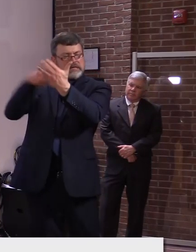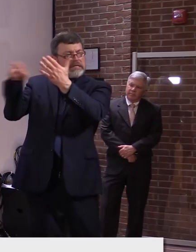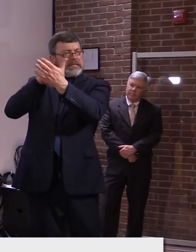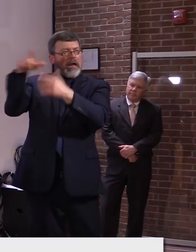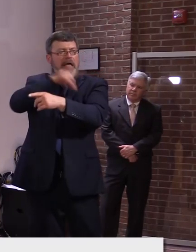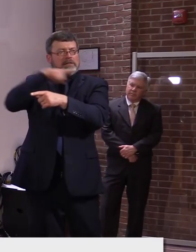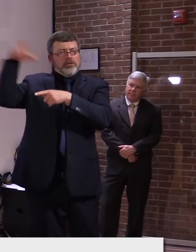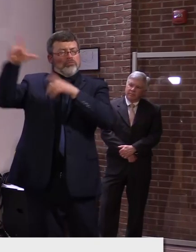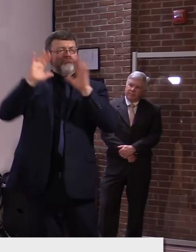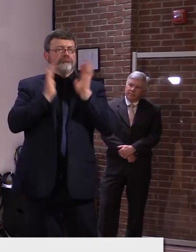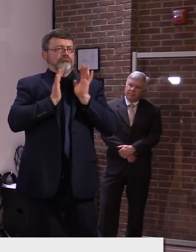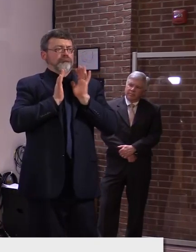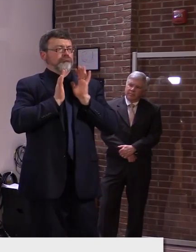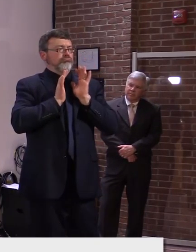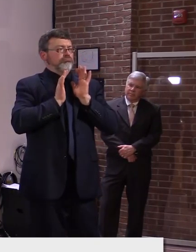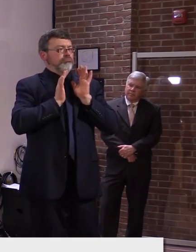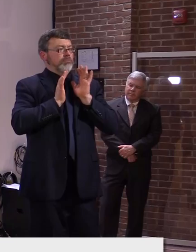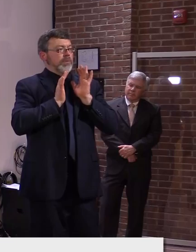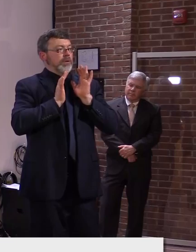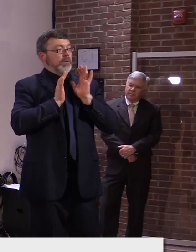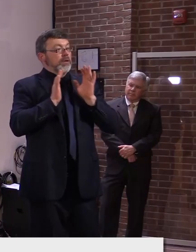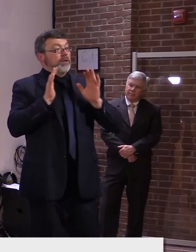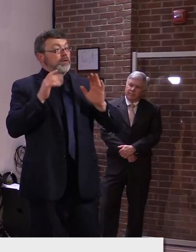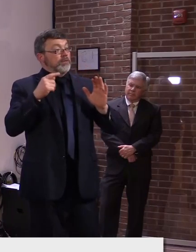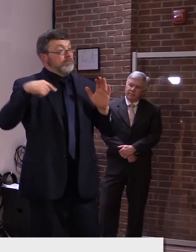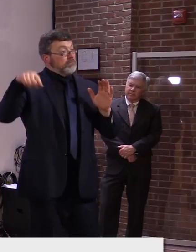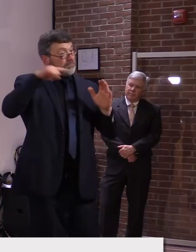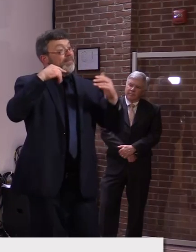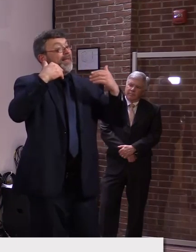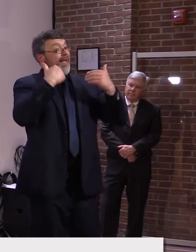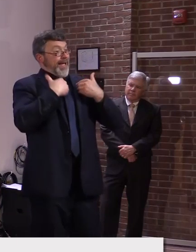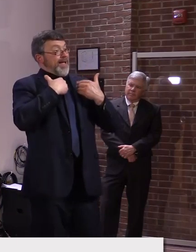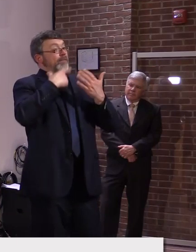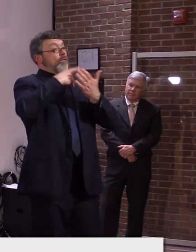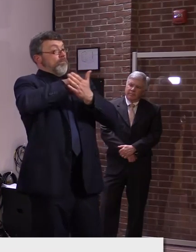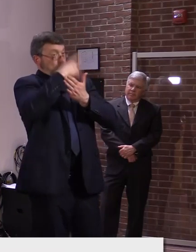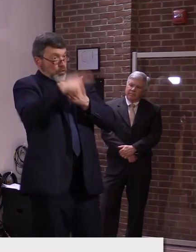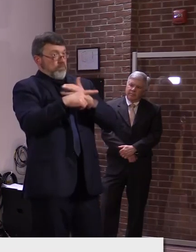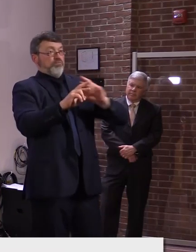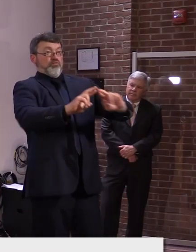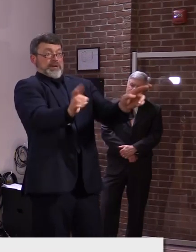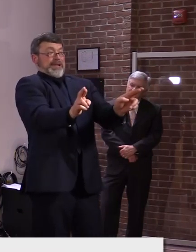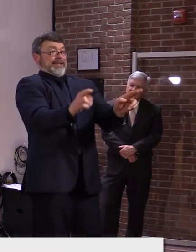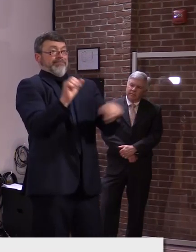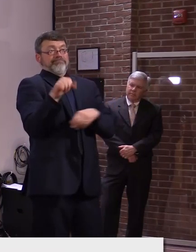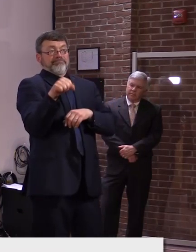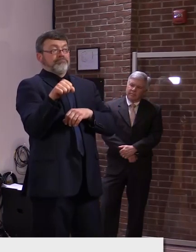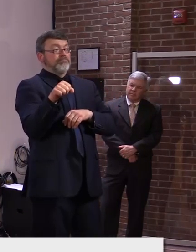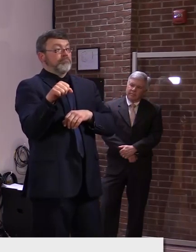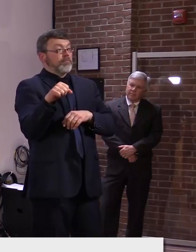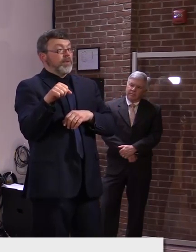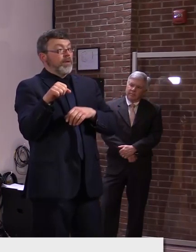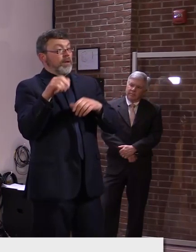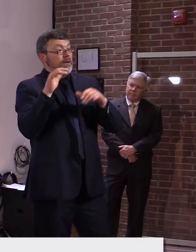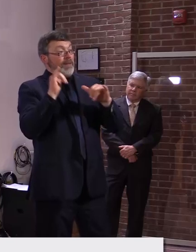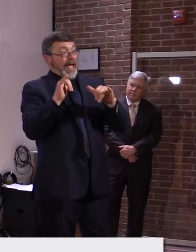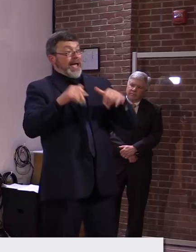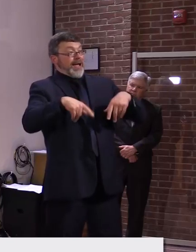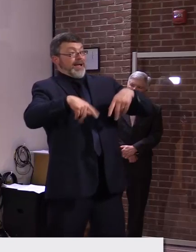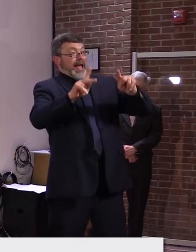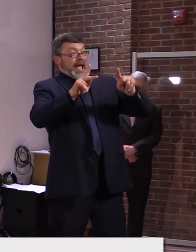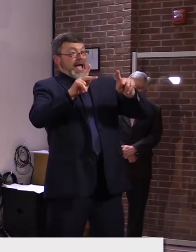the programs that we have in place to allow an older population to be treated as young